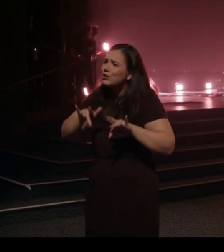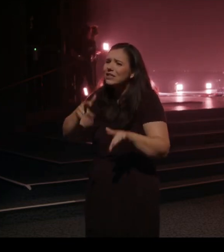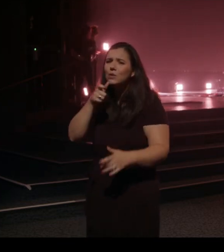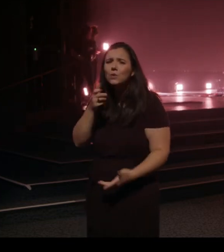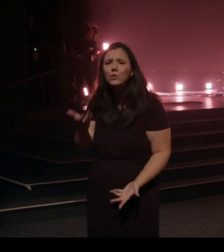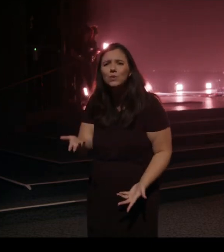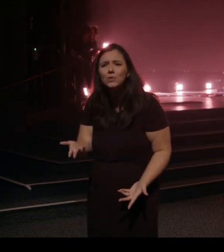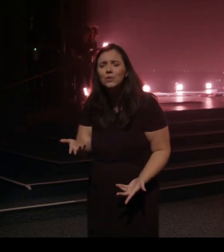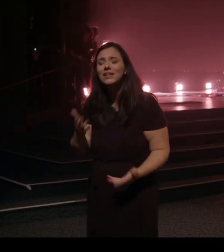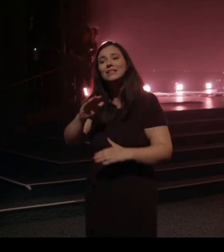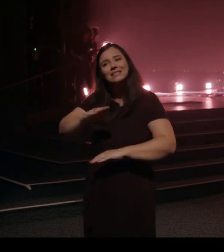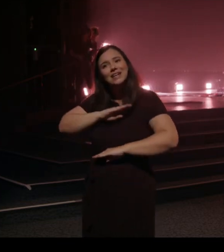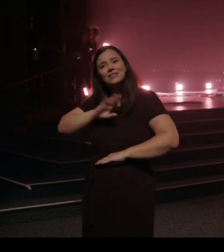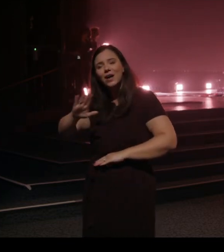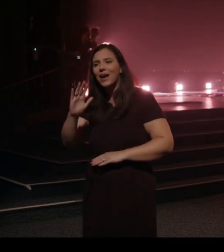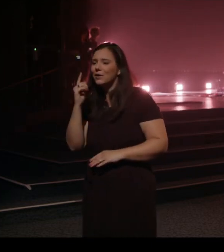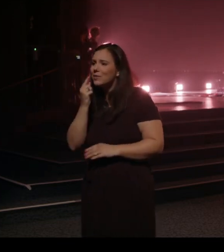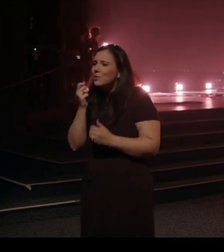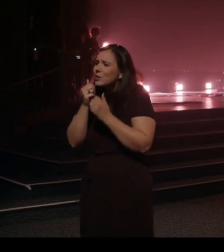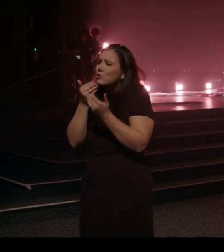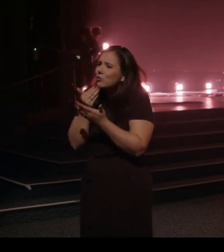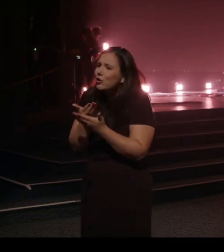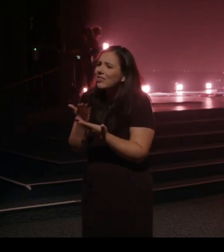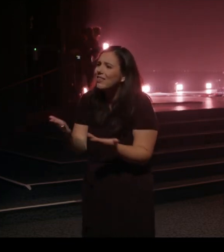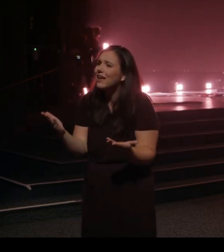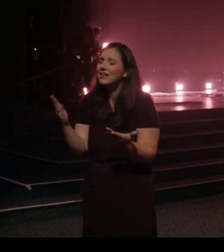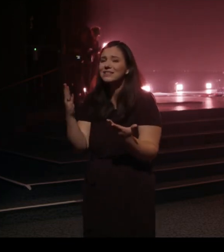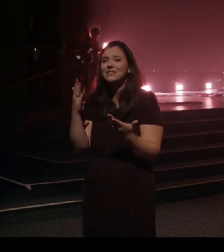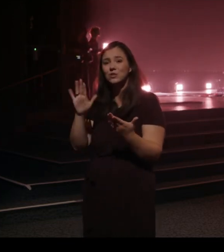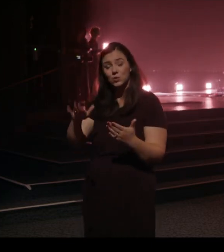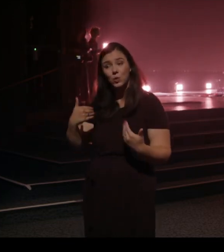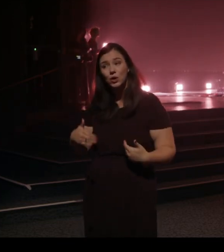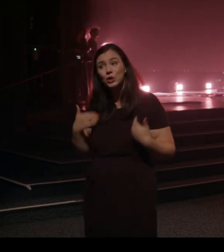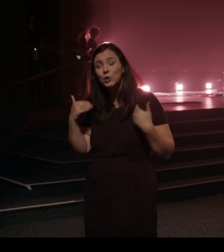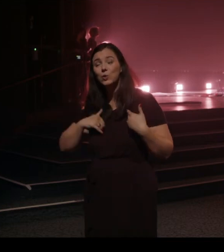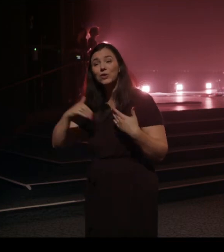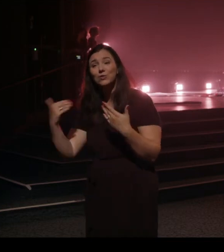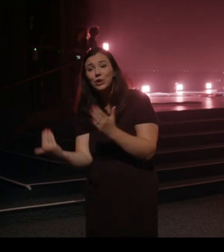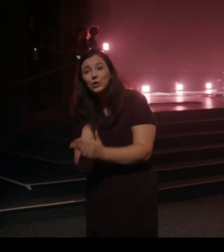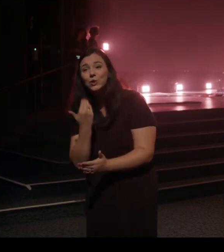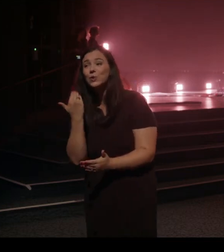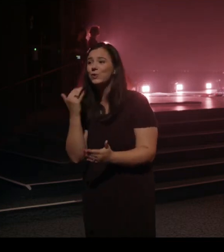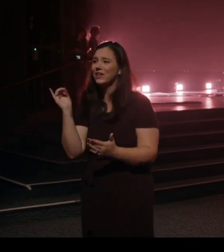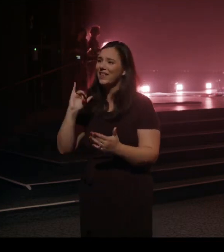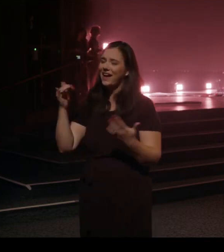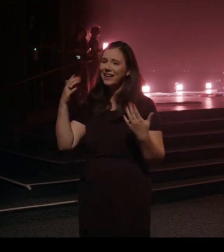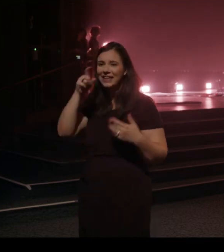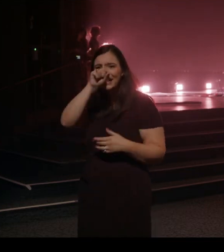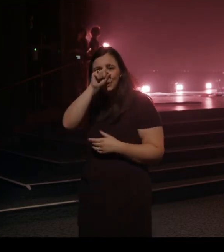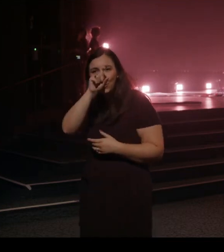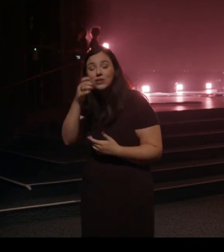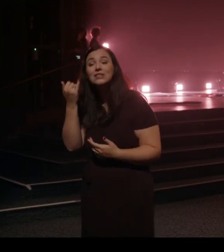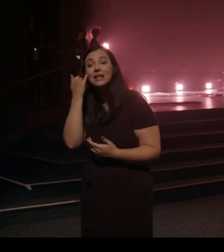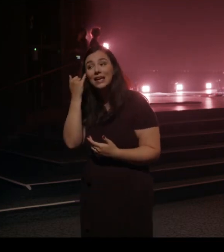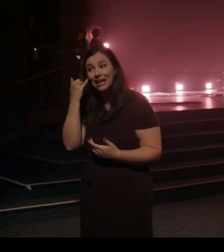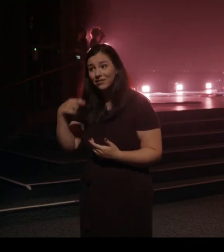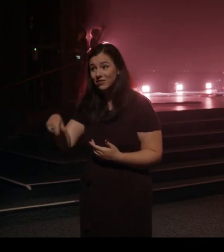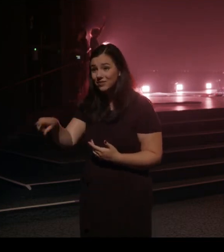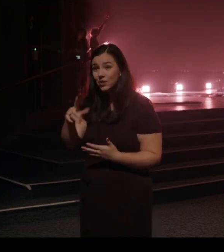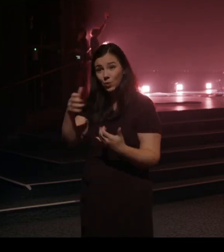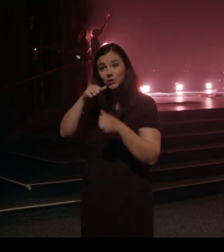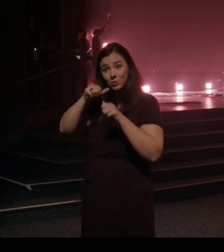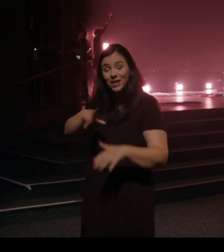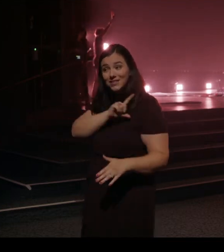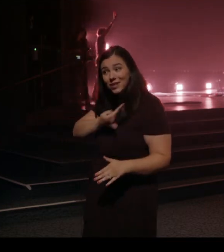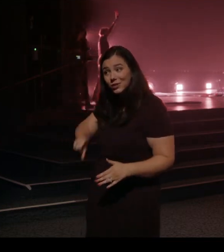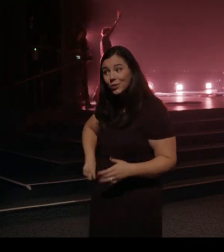who satisfies your mouth with good things so that your youth is renewed like the eagles. If you just want to